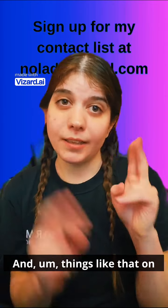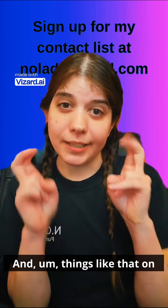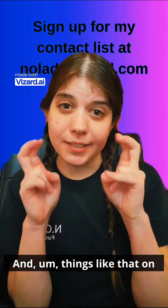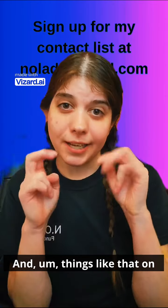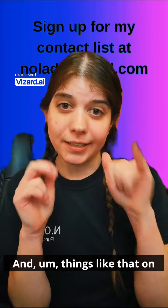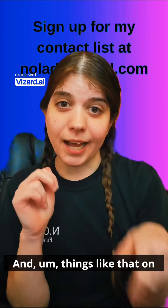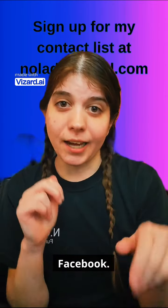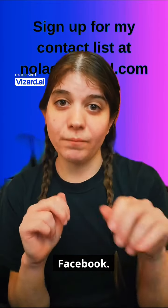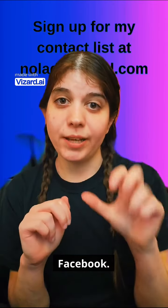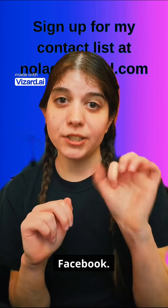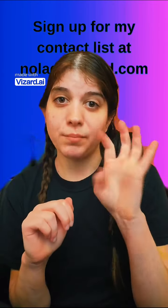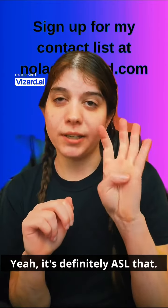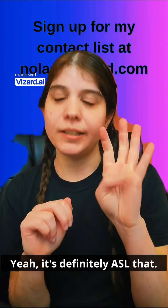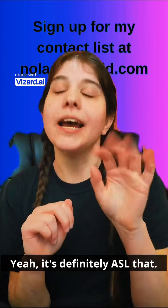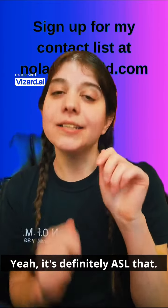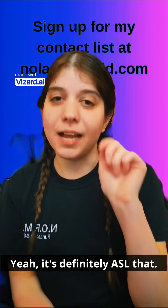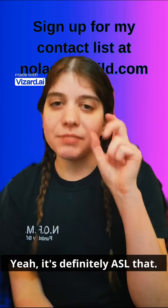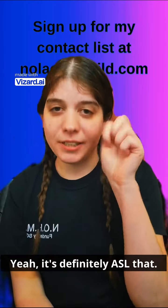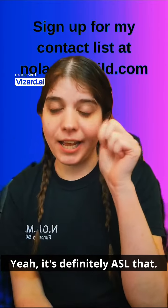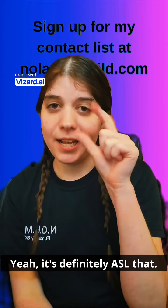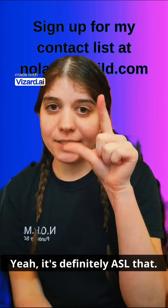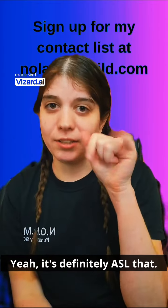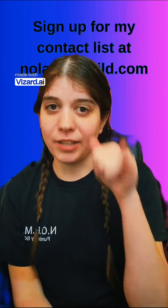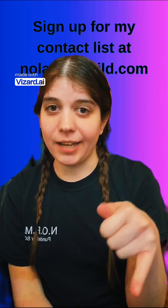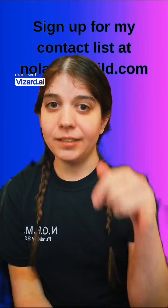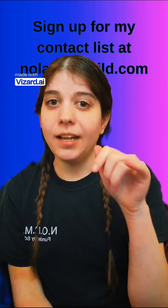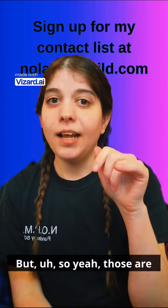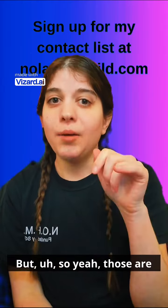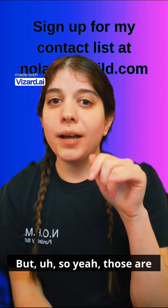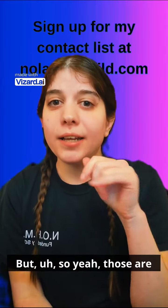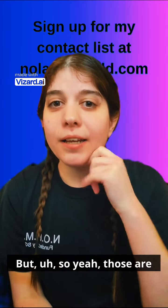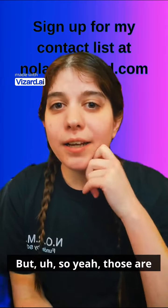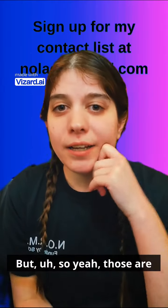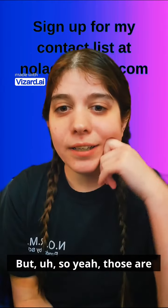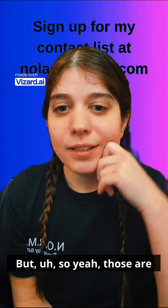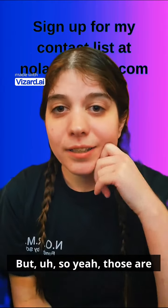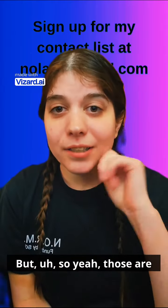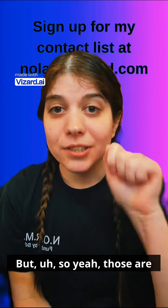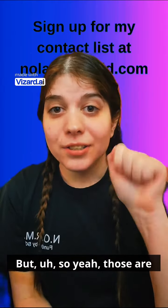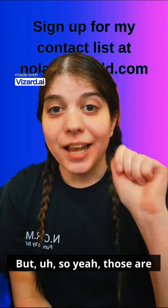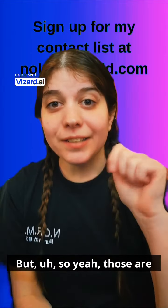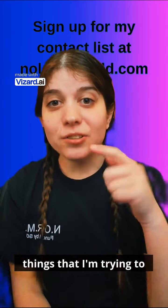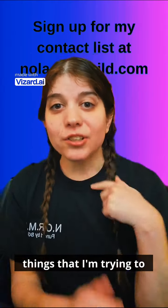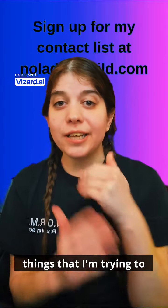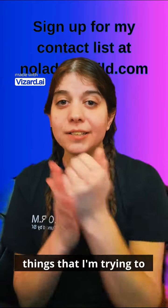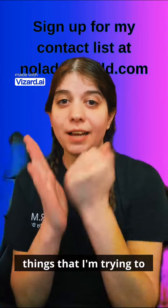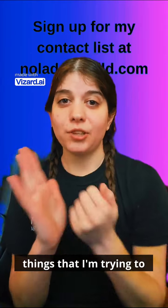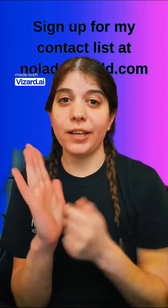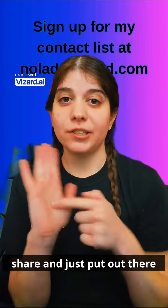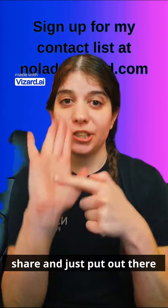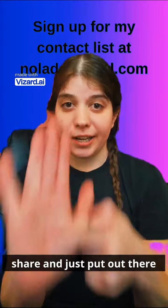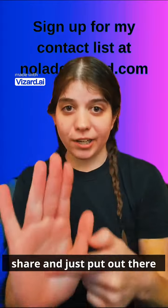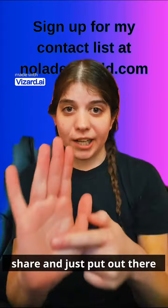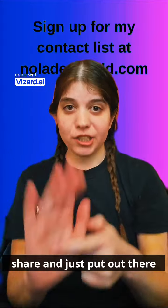things like that on Facebook. Yeah, it's definitely ASL that. But so yeah, those are things that I'm trying to share and just put